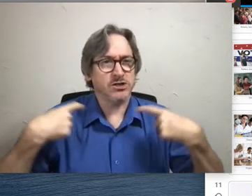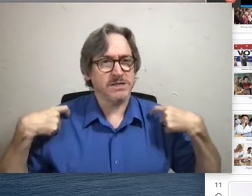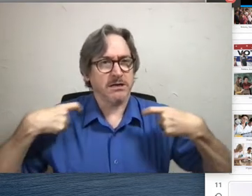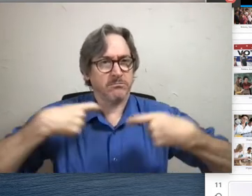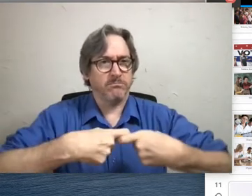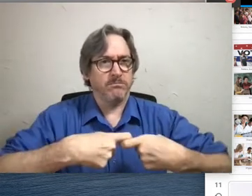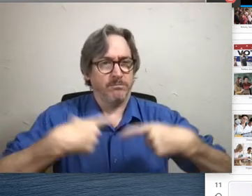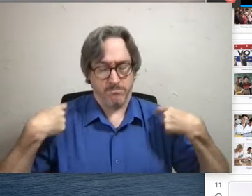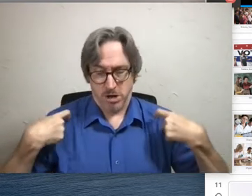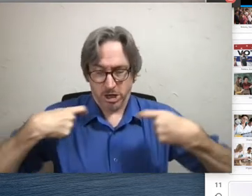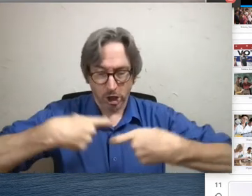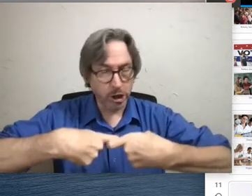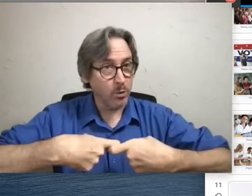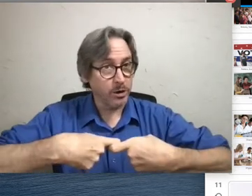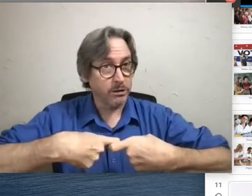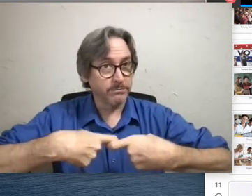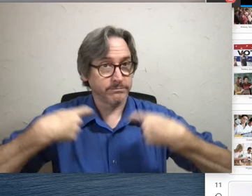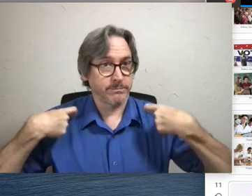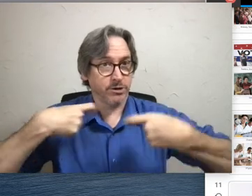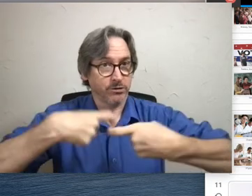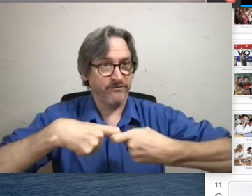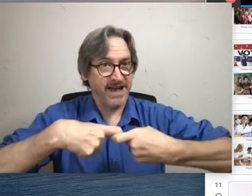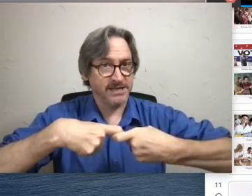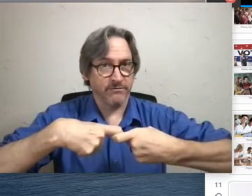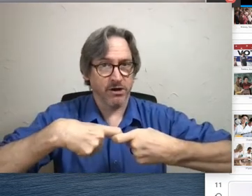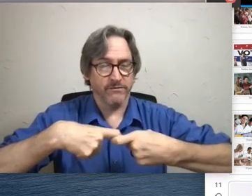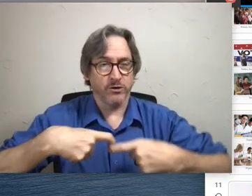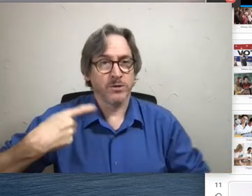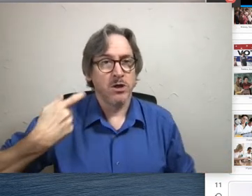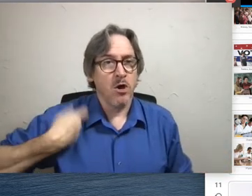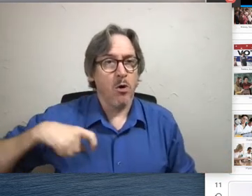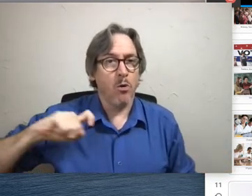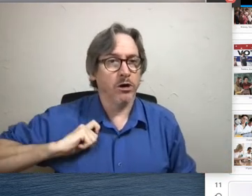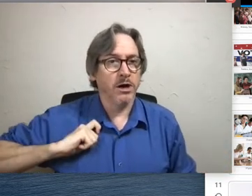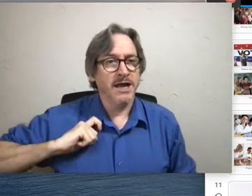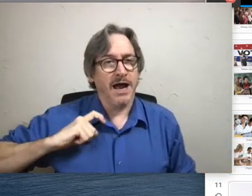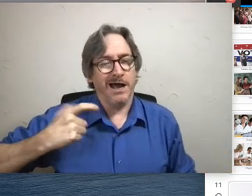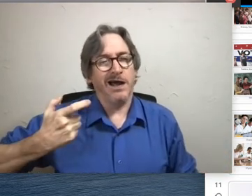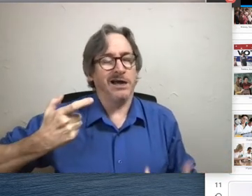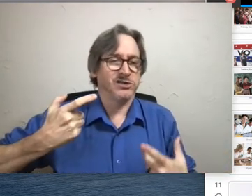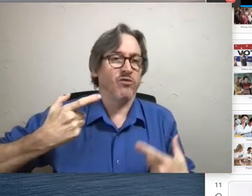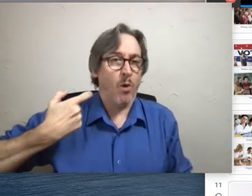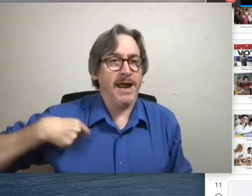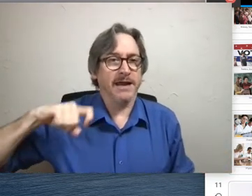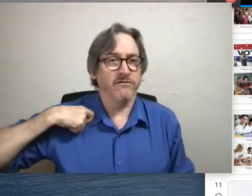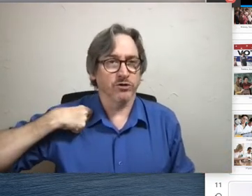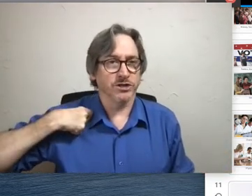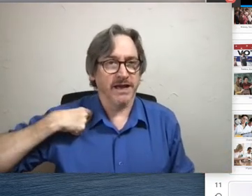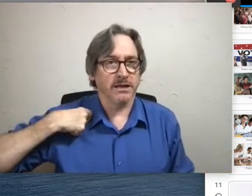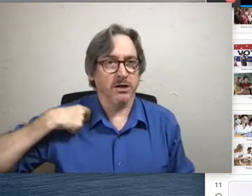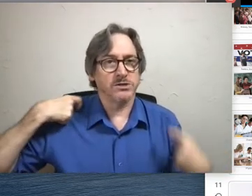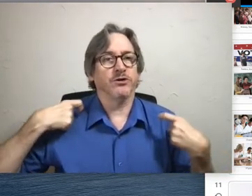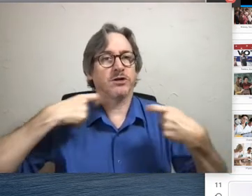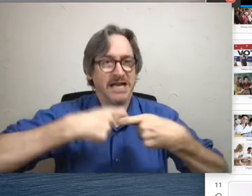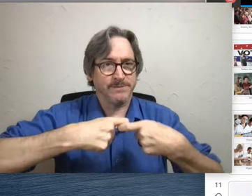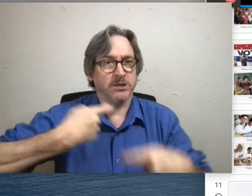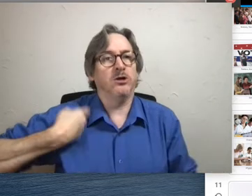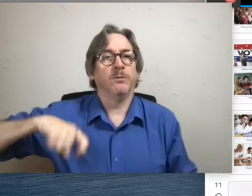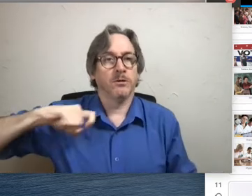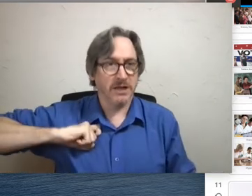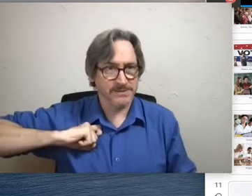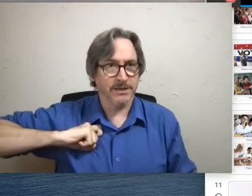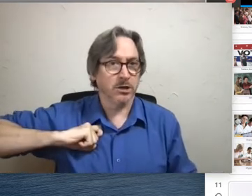It's almost like a cloak you're fastening in front of you, or a sort of one-handed version of that cloak. So you're clasping